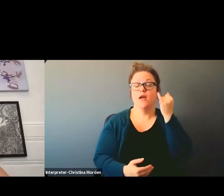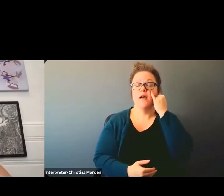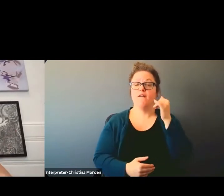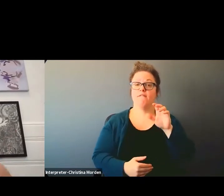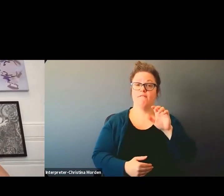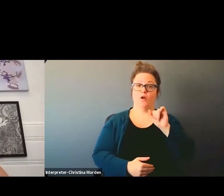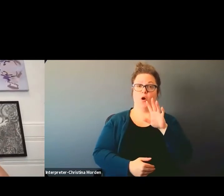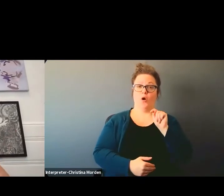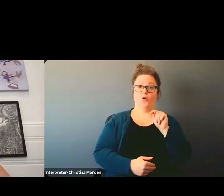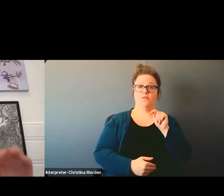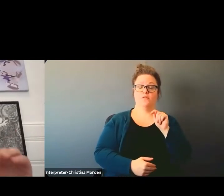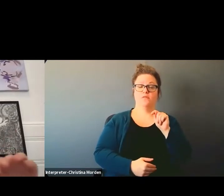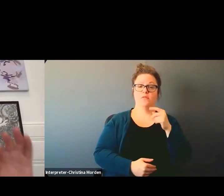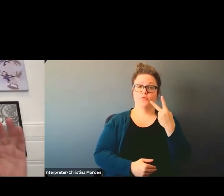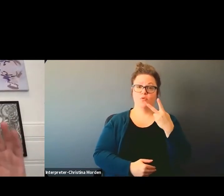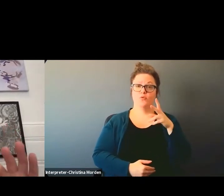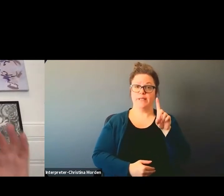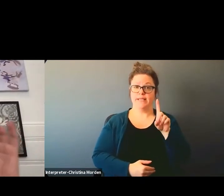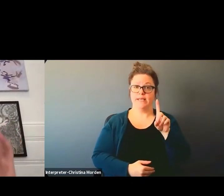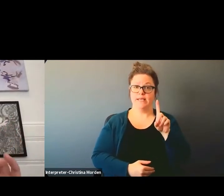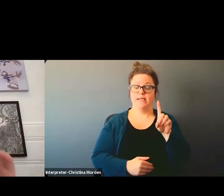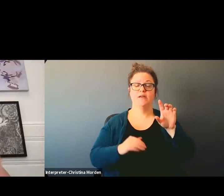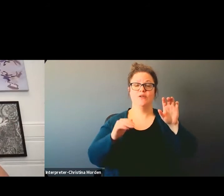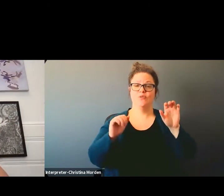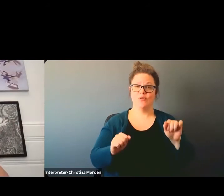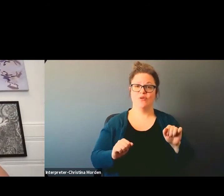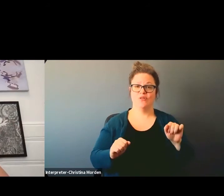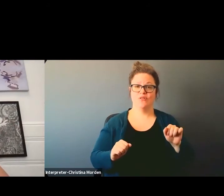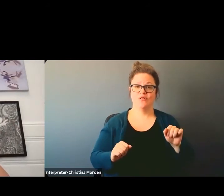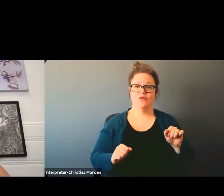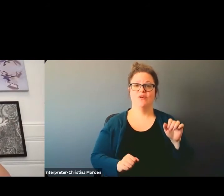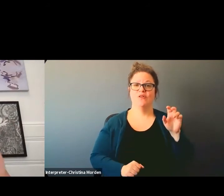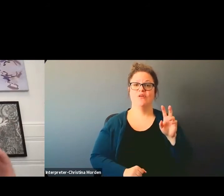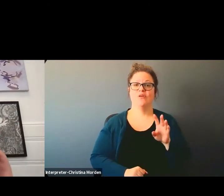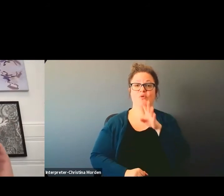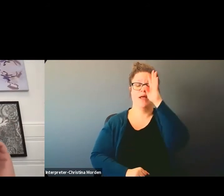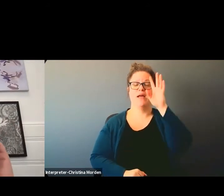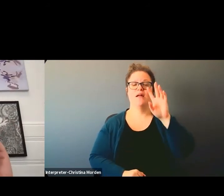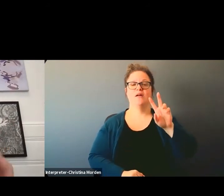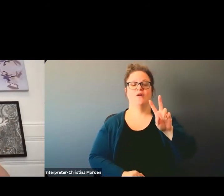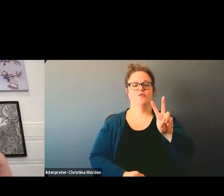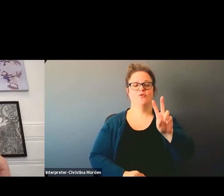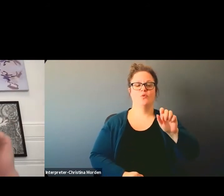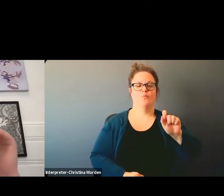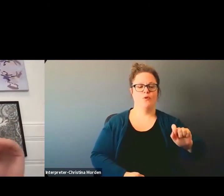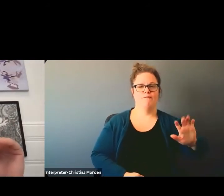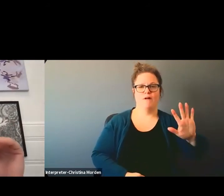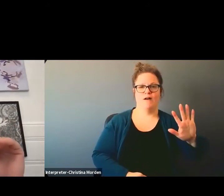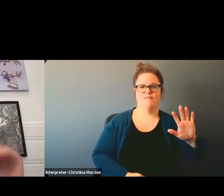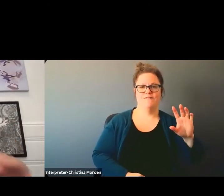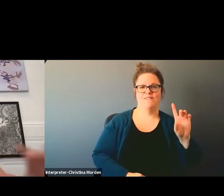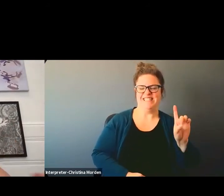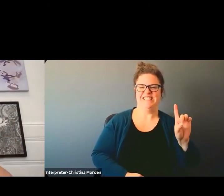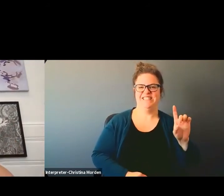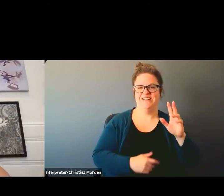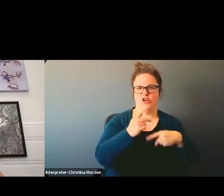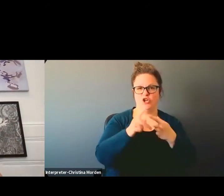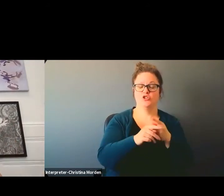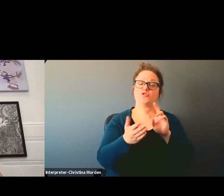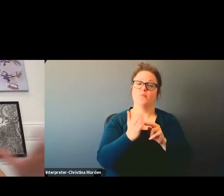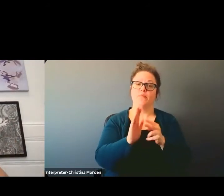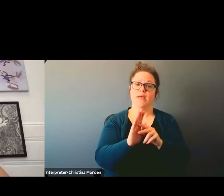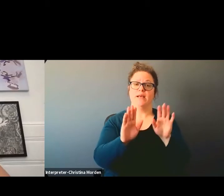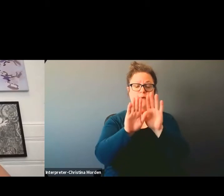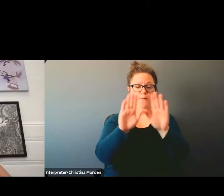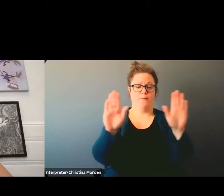can do is you can create a 2.5D version. So basically, it's just the lines are raised. So you can do this